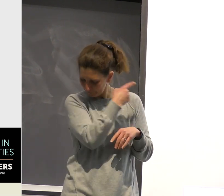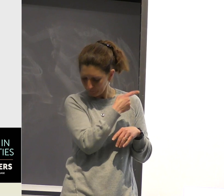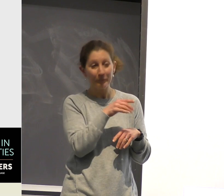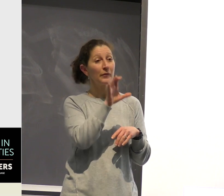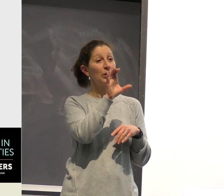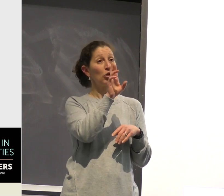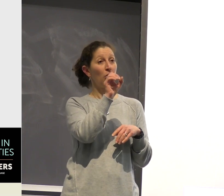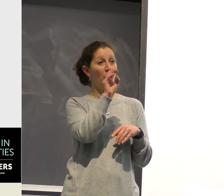evening,